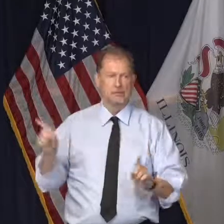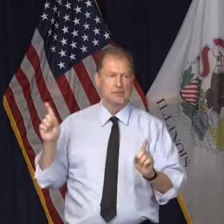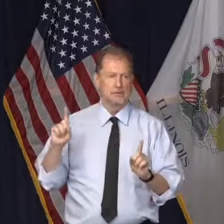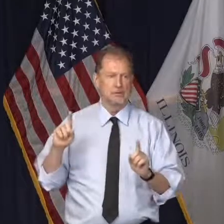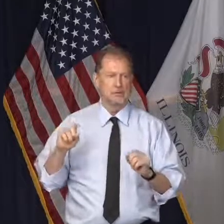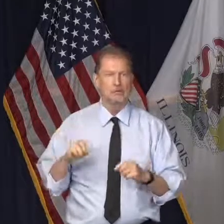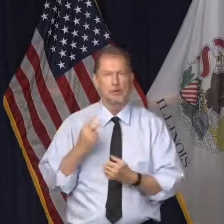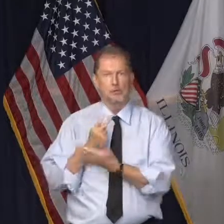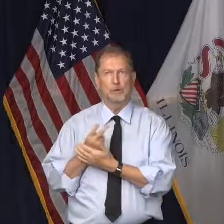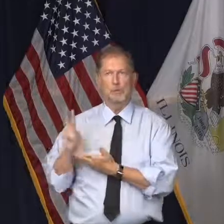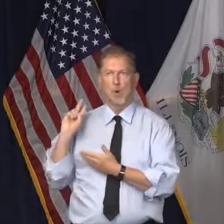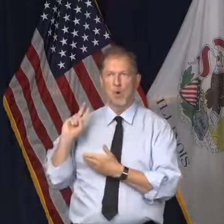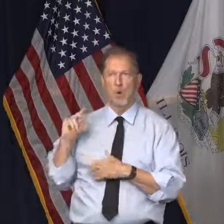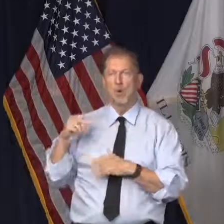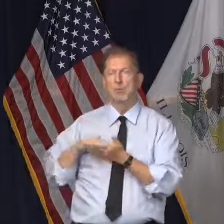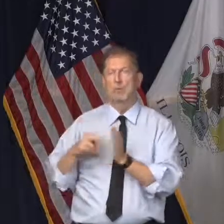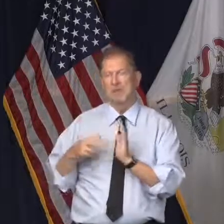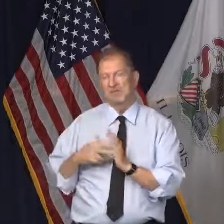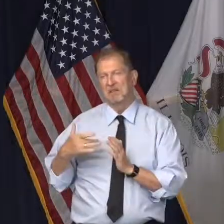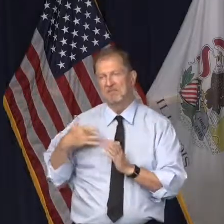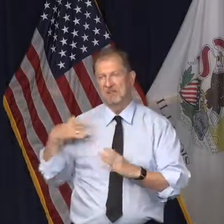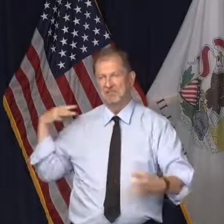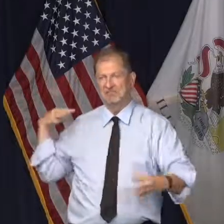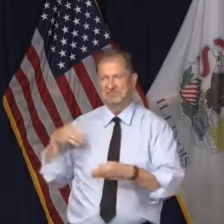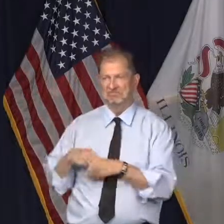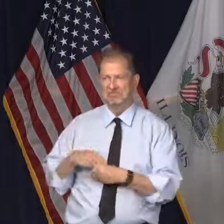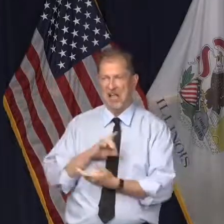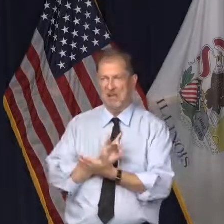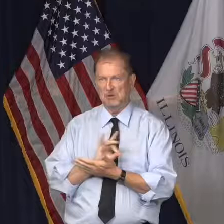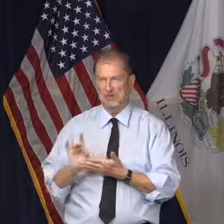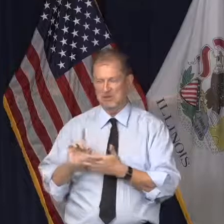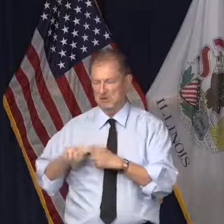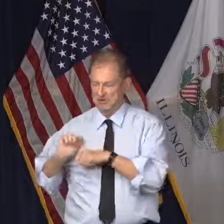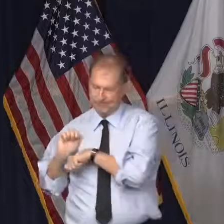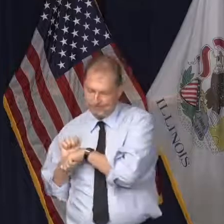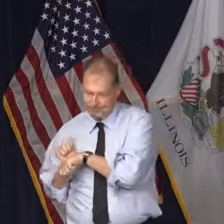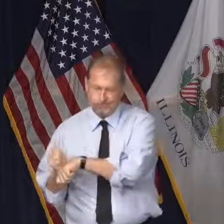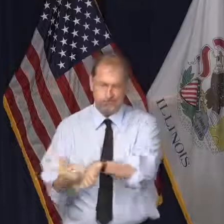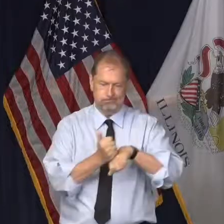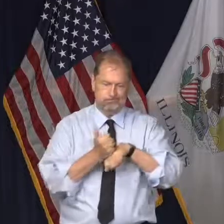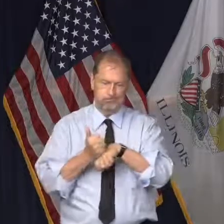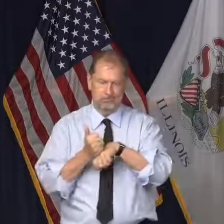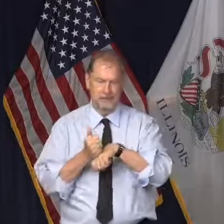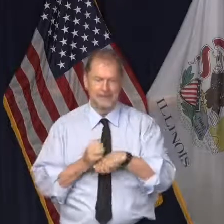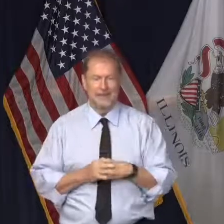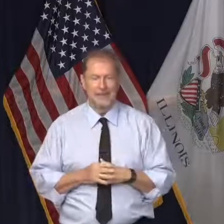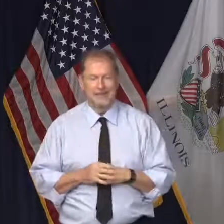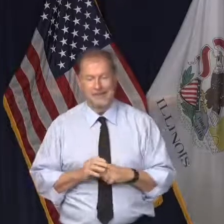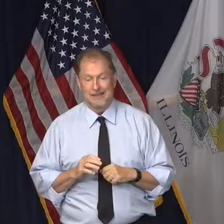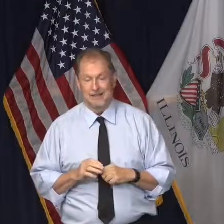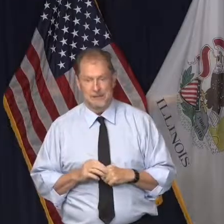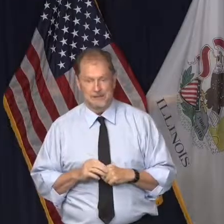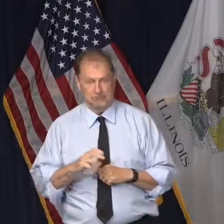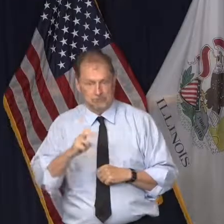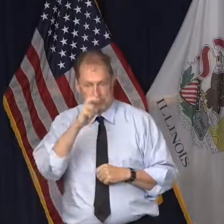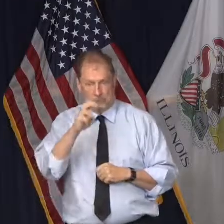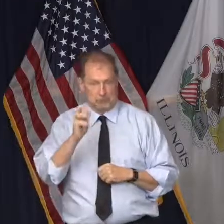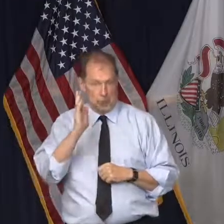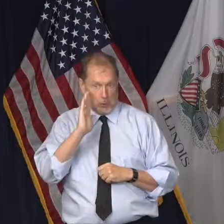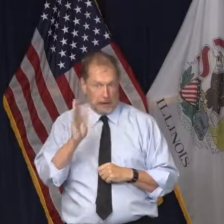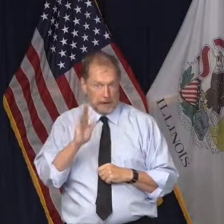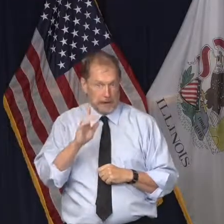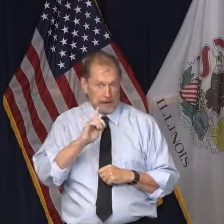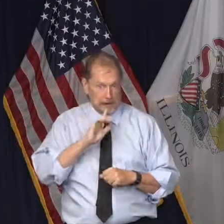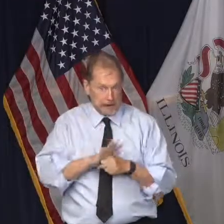think is about 2 weeks ago. That's the belief was 8 to 10 weeks. You can't hold anybody to the schedule, though, because part of this is dependent